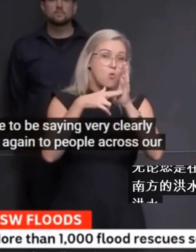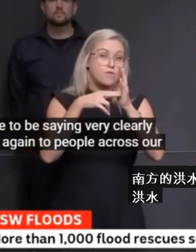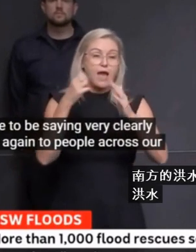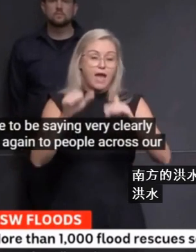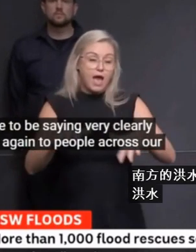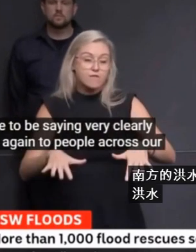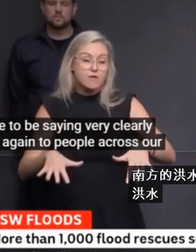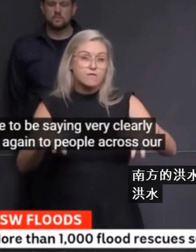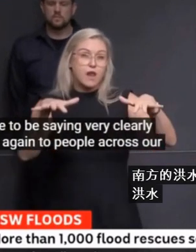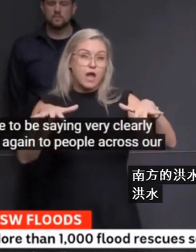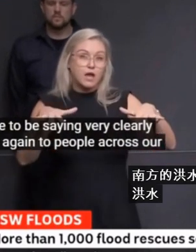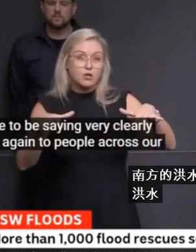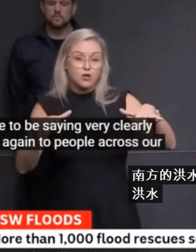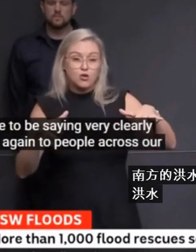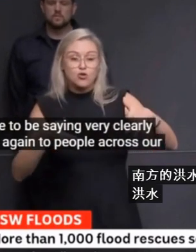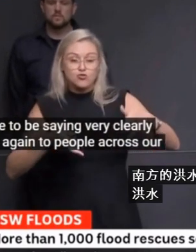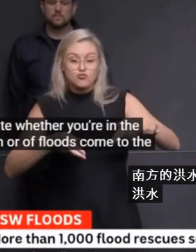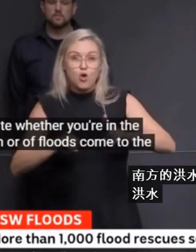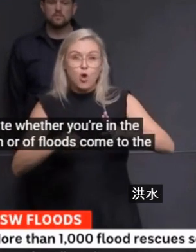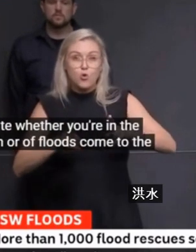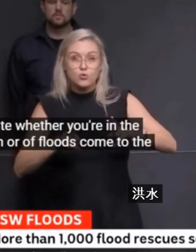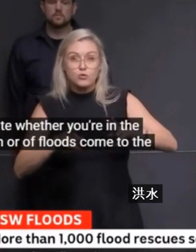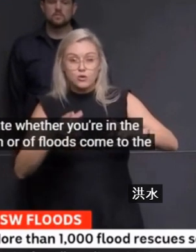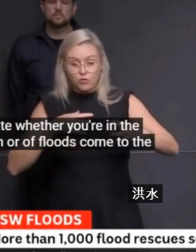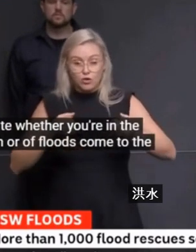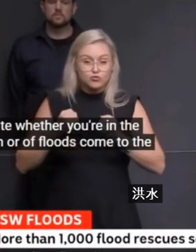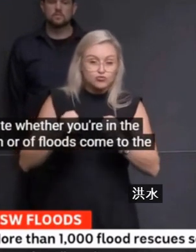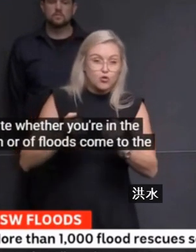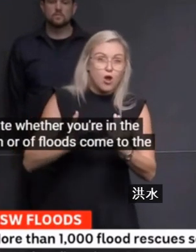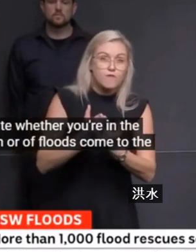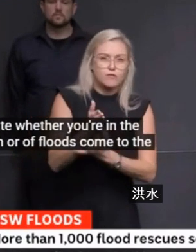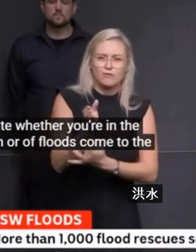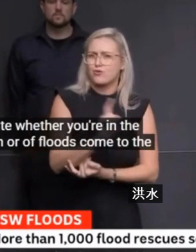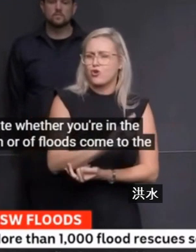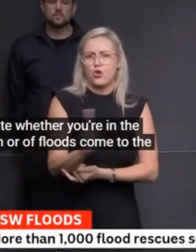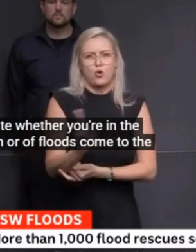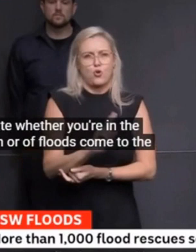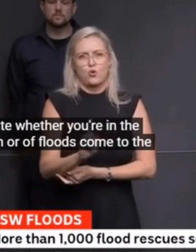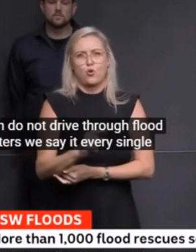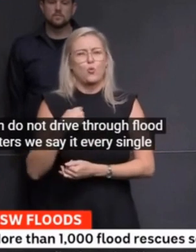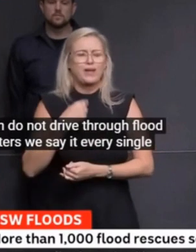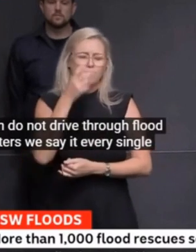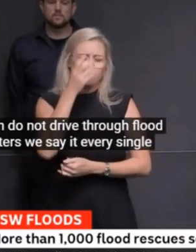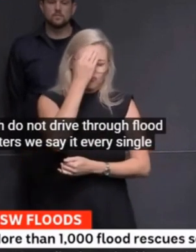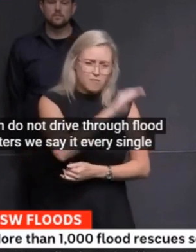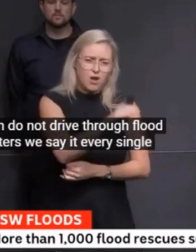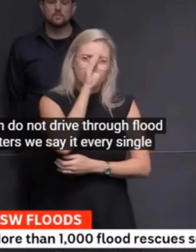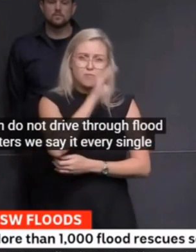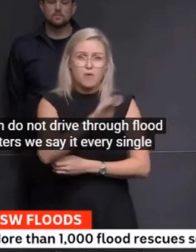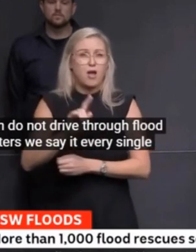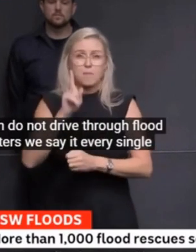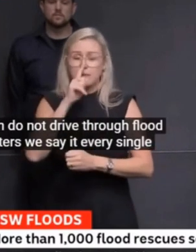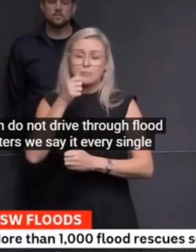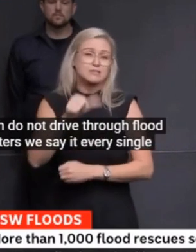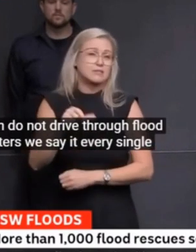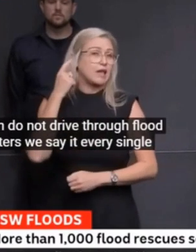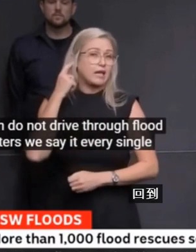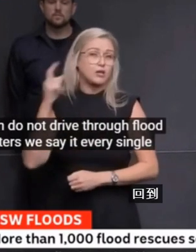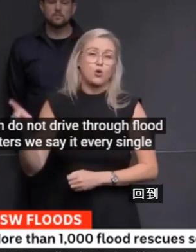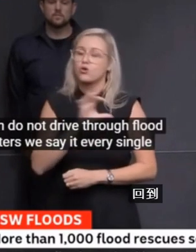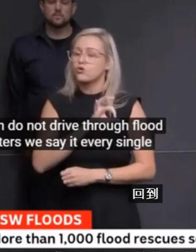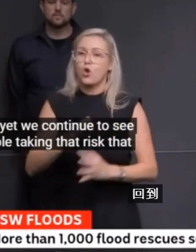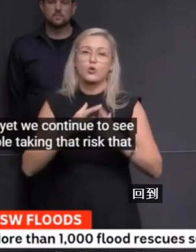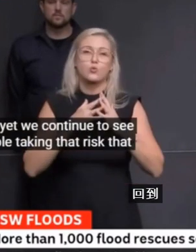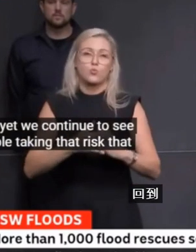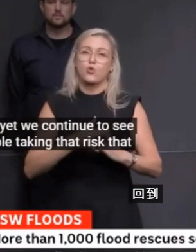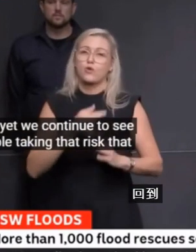drive through floodwaters. We say it every single time, yet we continue to see people taking that risk. That risk is not worth it. And Premier, this